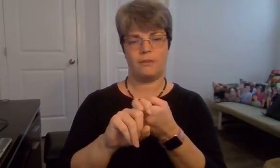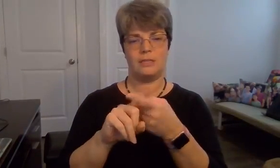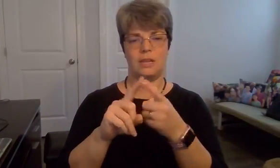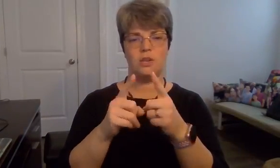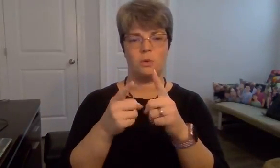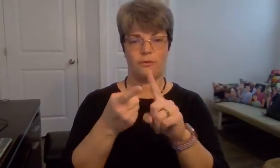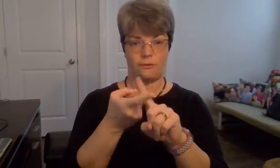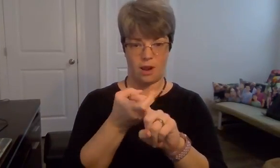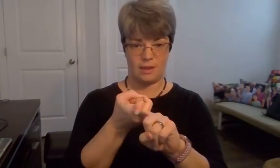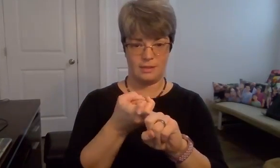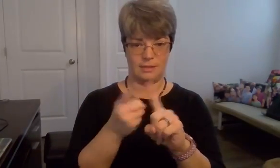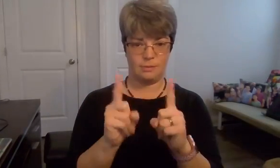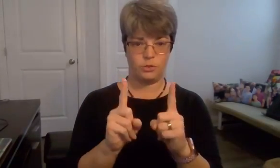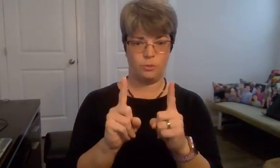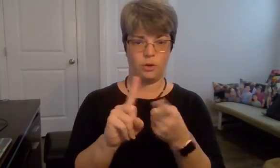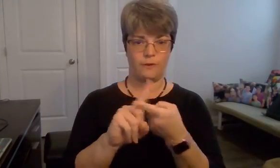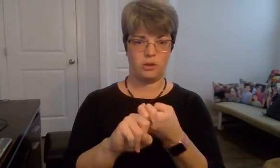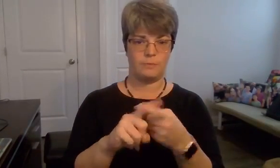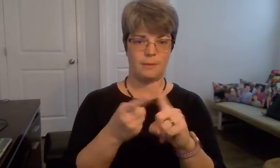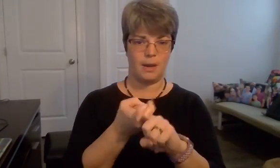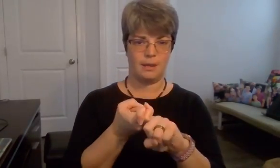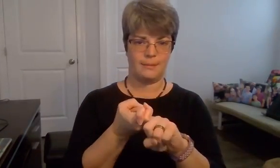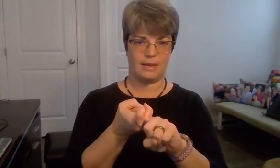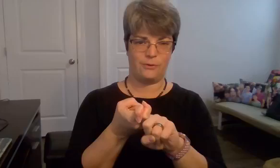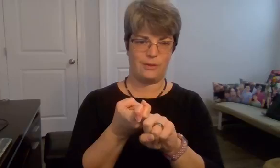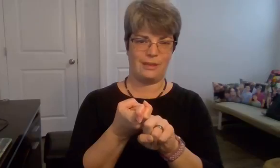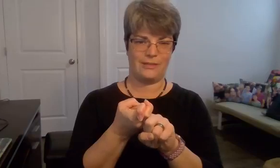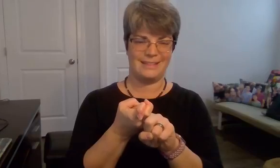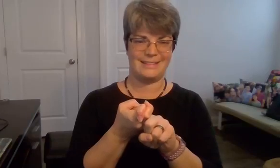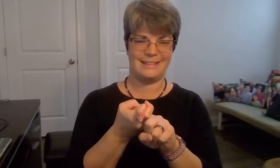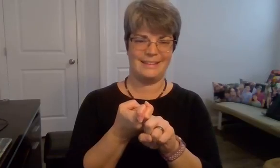friends and your friends, 2 pointer fingers, make them hug back and forth like friends.